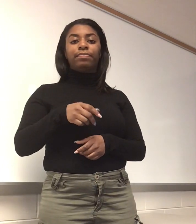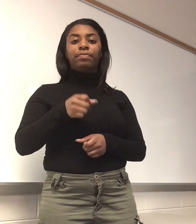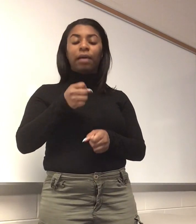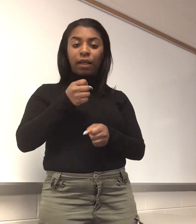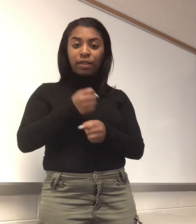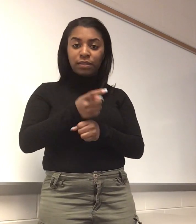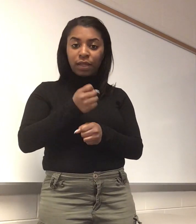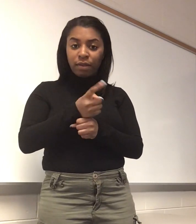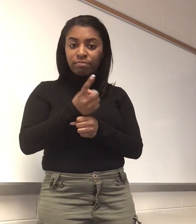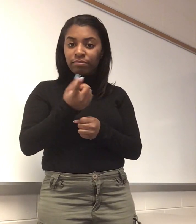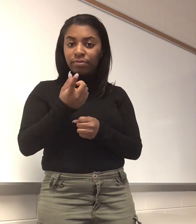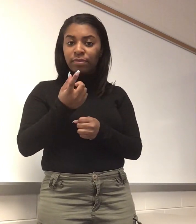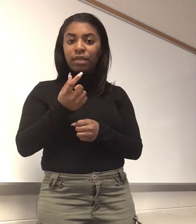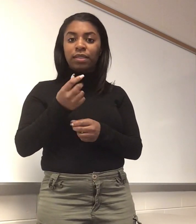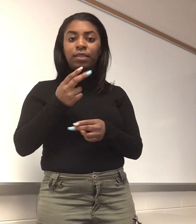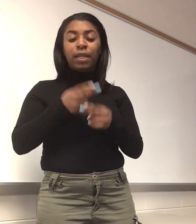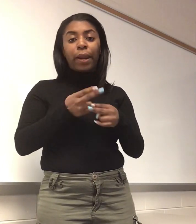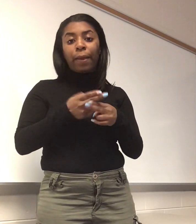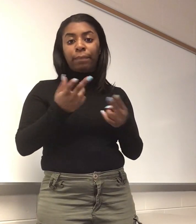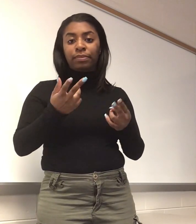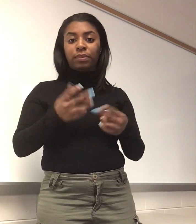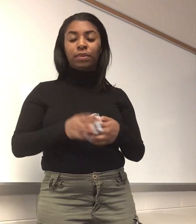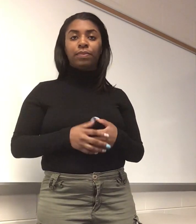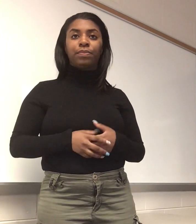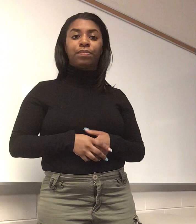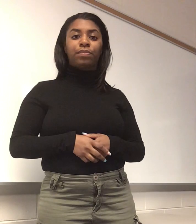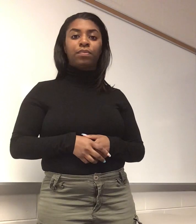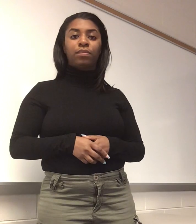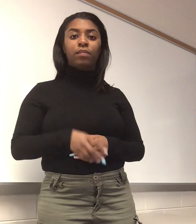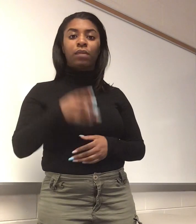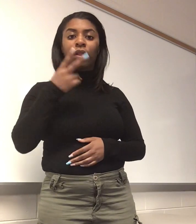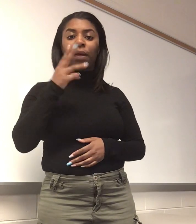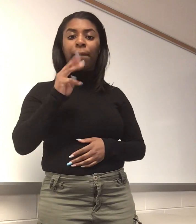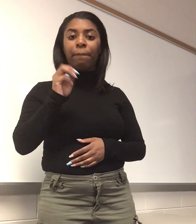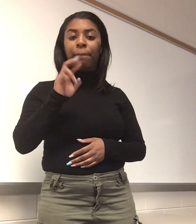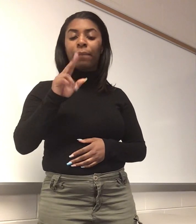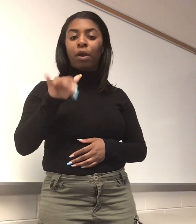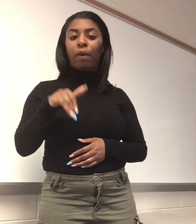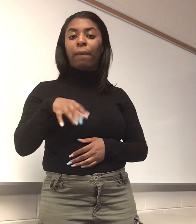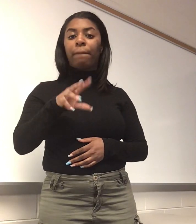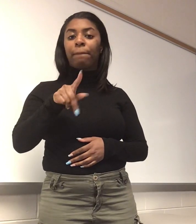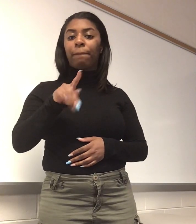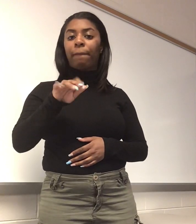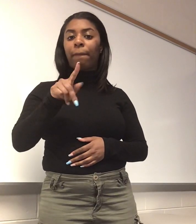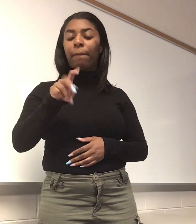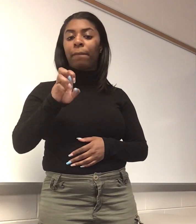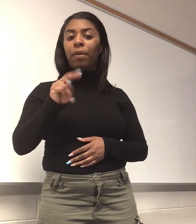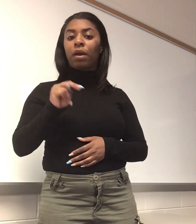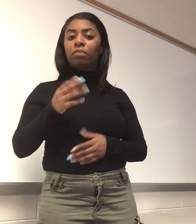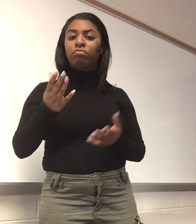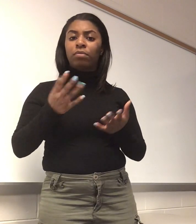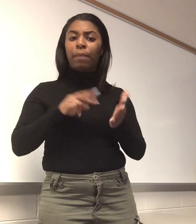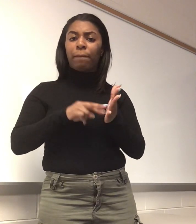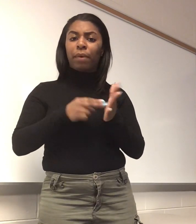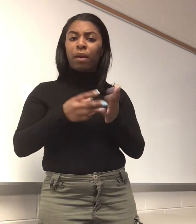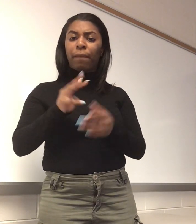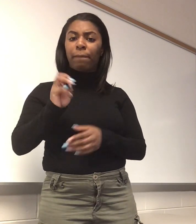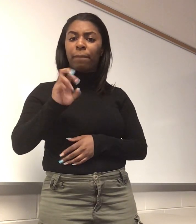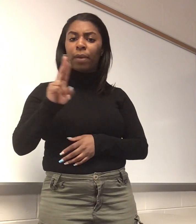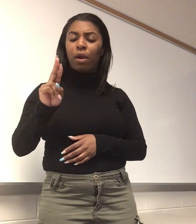at etymologically at one point. Look at Mary and Pippin. What does Mary mean? Like happy or jolly, yeah. So look for the names to be a little